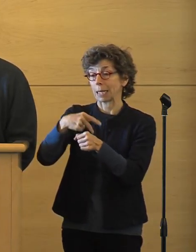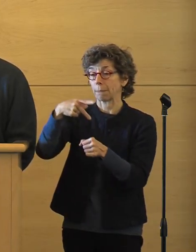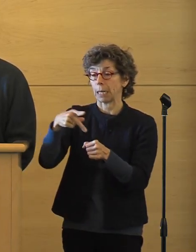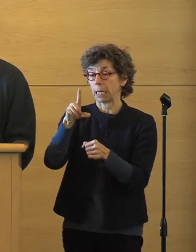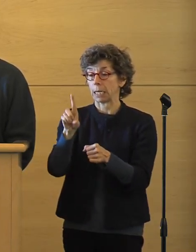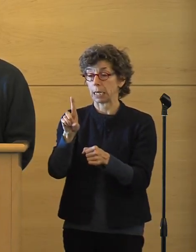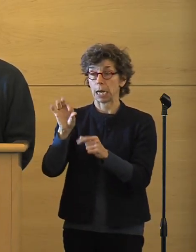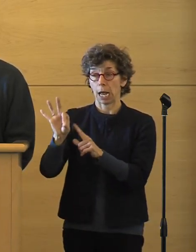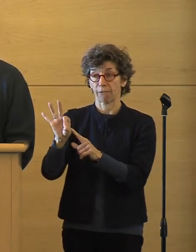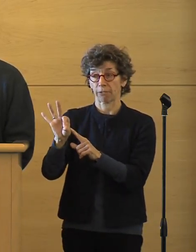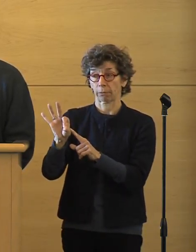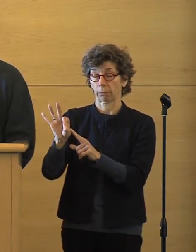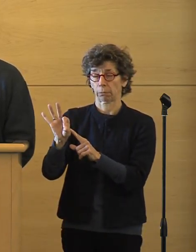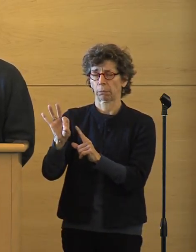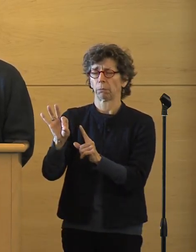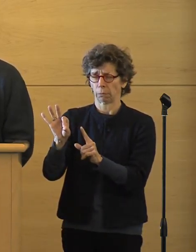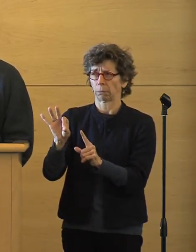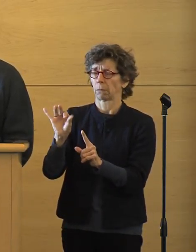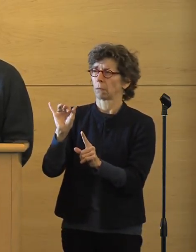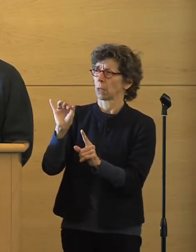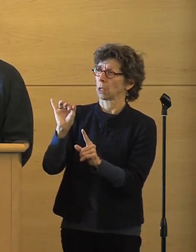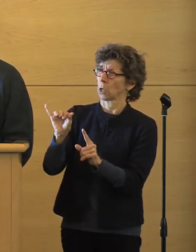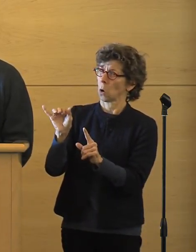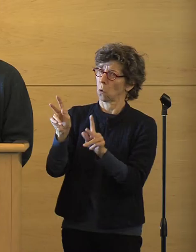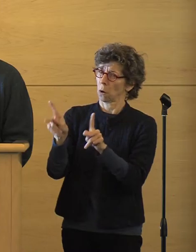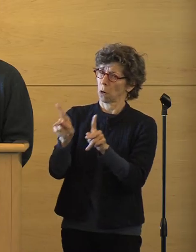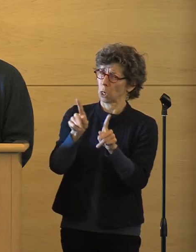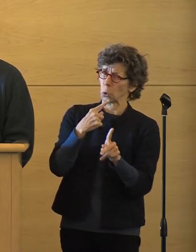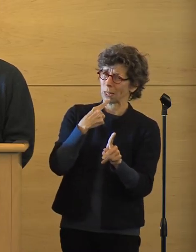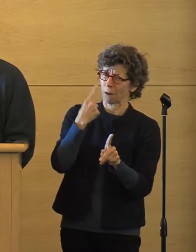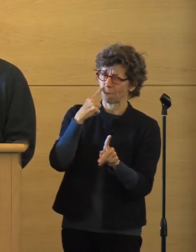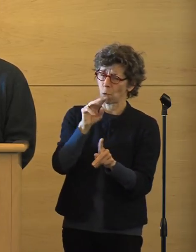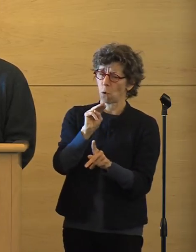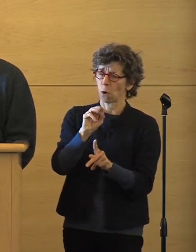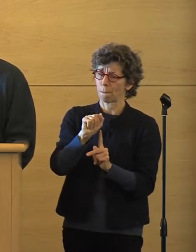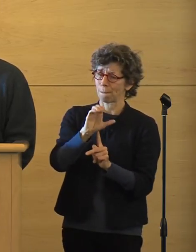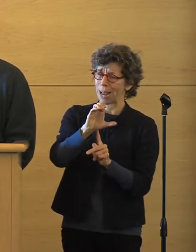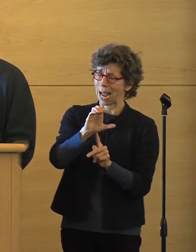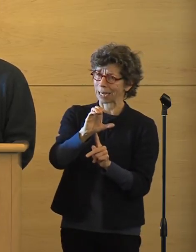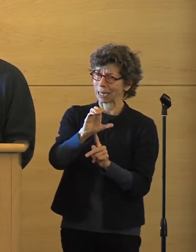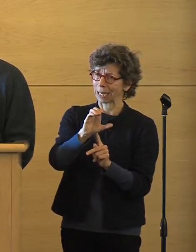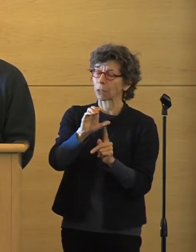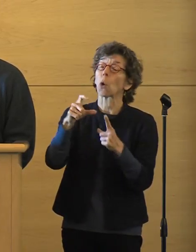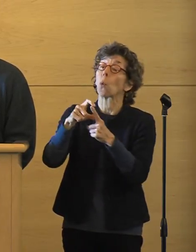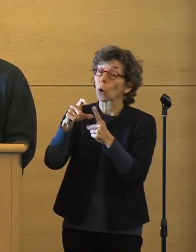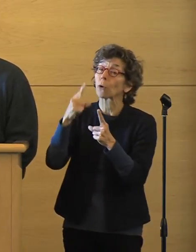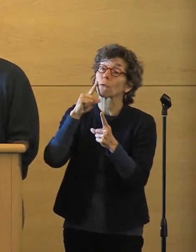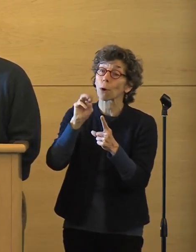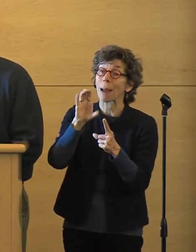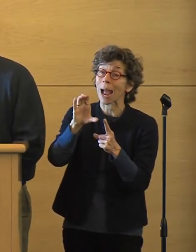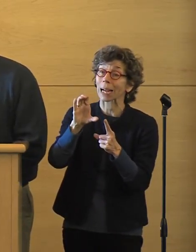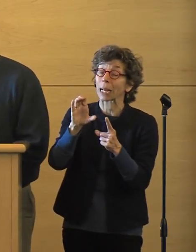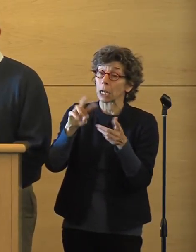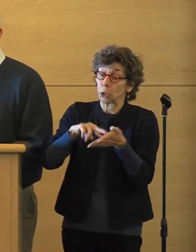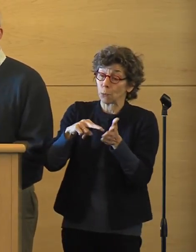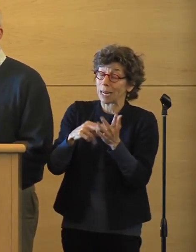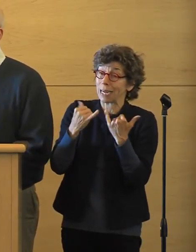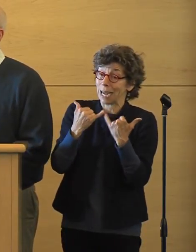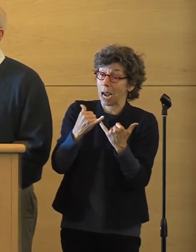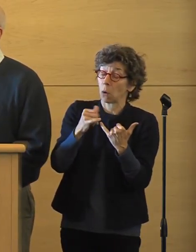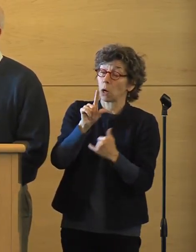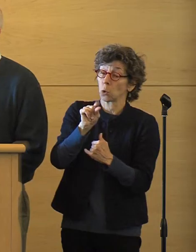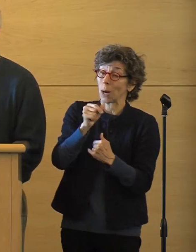I wanted to say that the web, Microsoft web version of Word, when you want an accessible version,